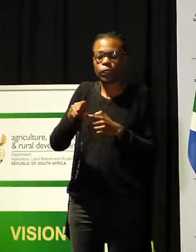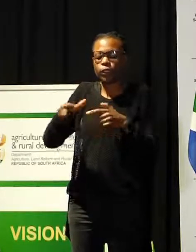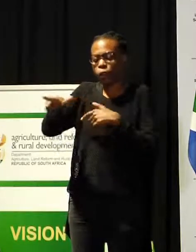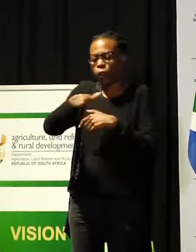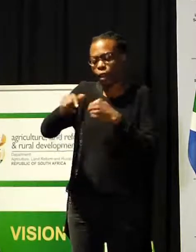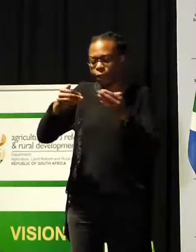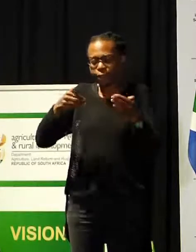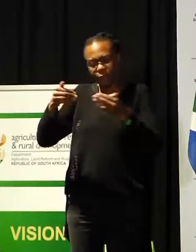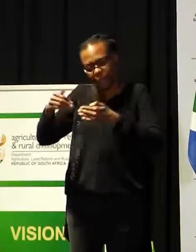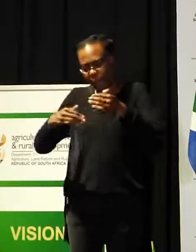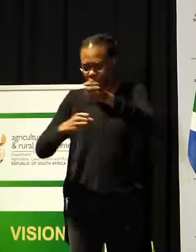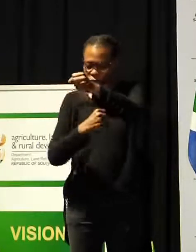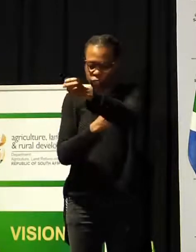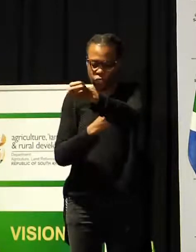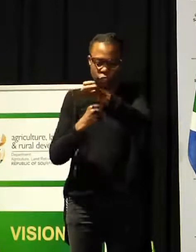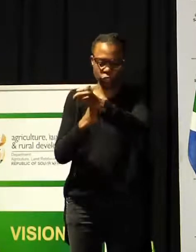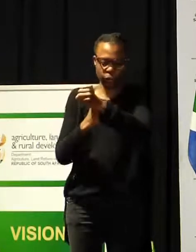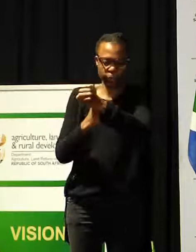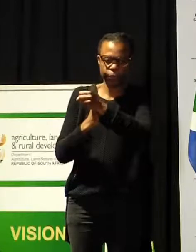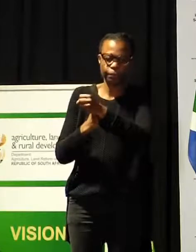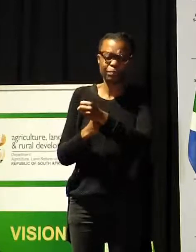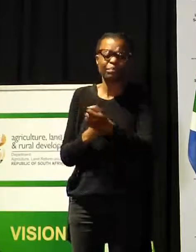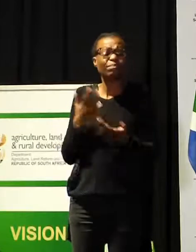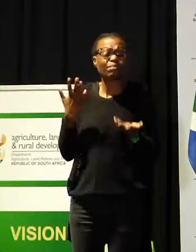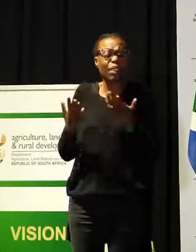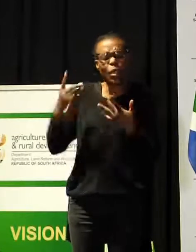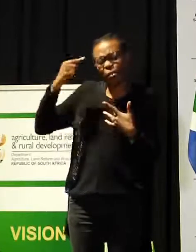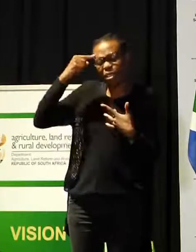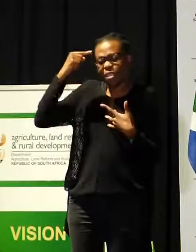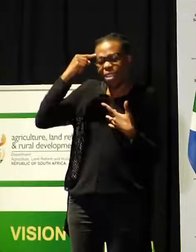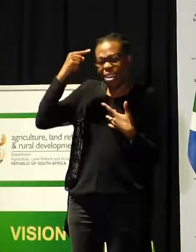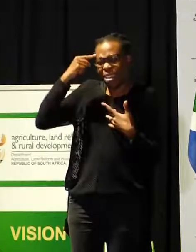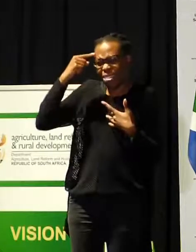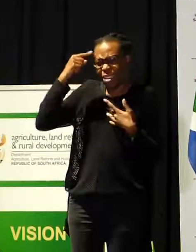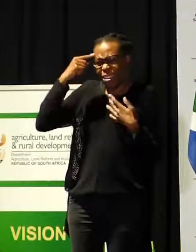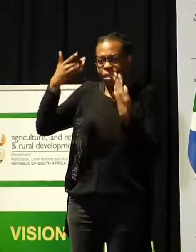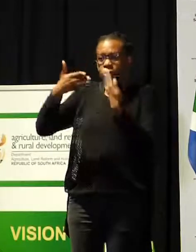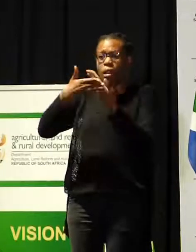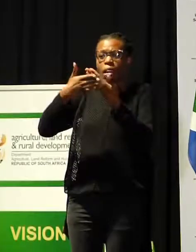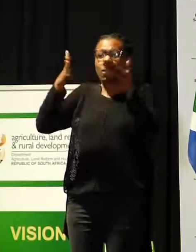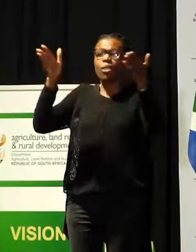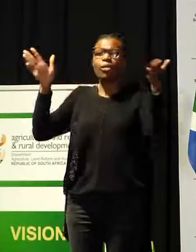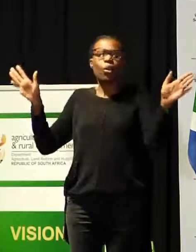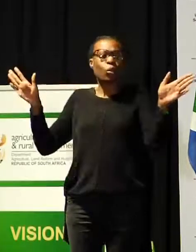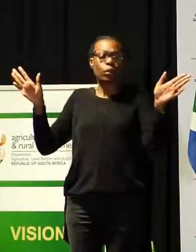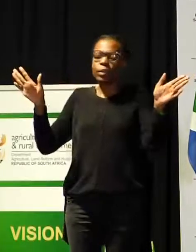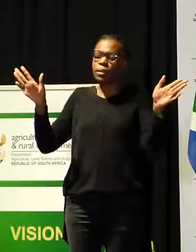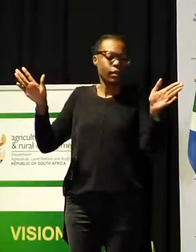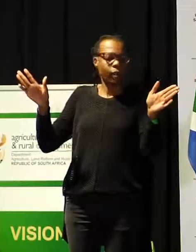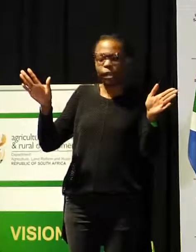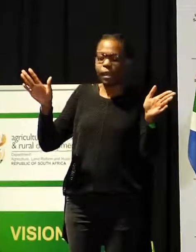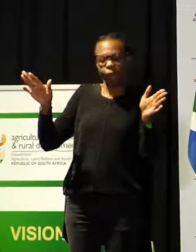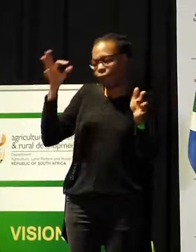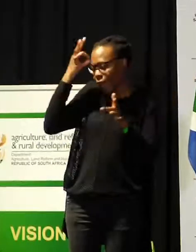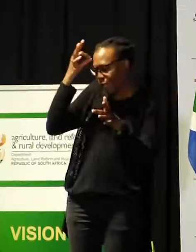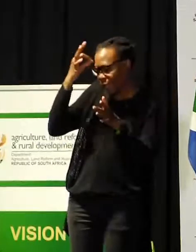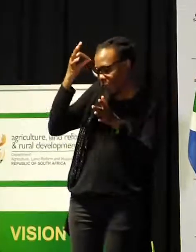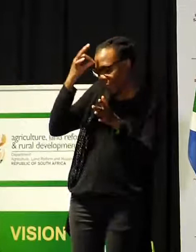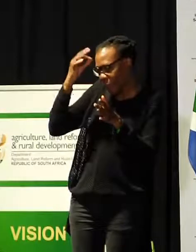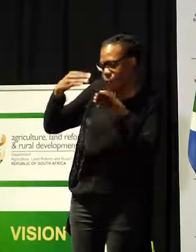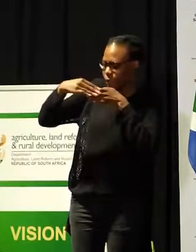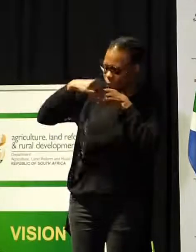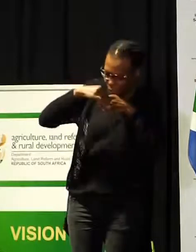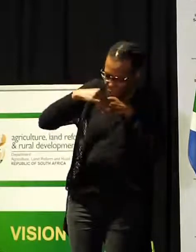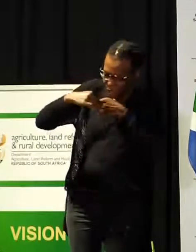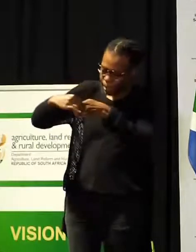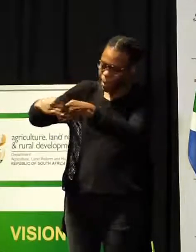administration structures. They were feeling that we mustn't keep it open. The state must guide in terms of the composition